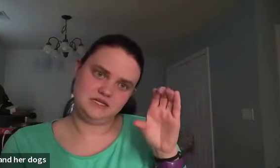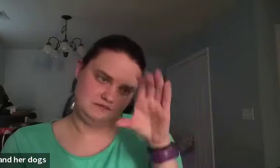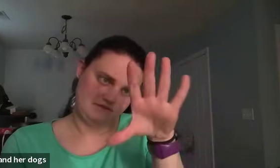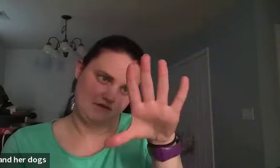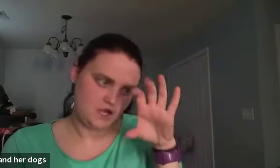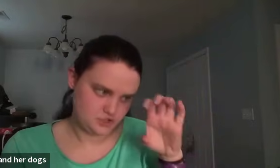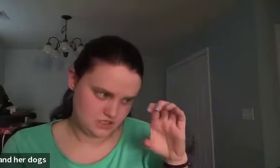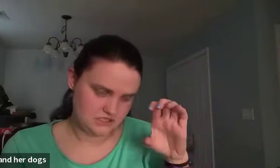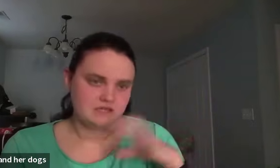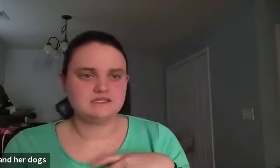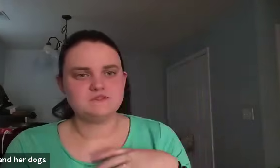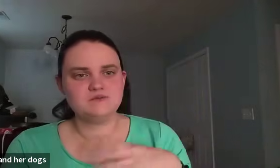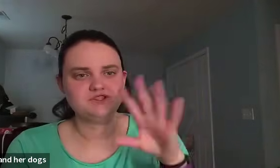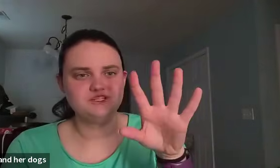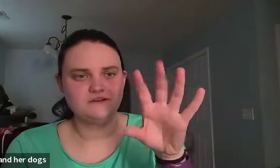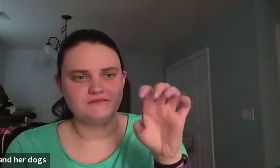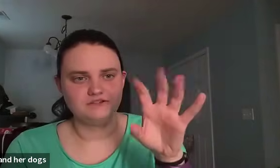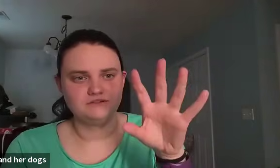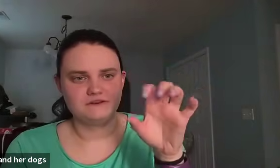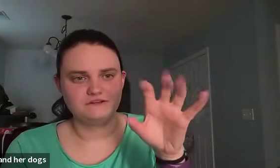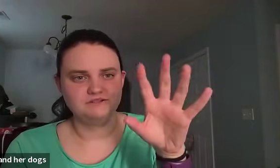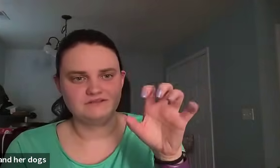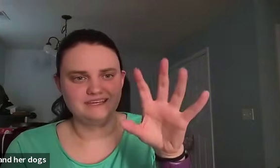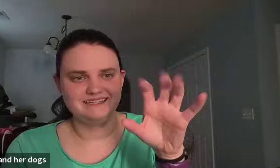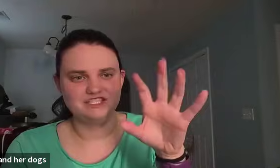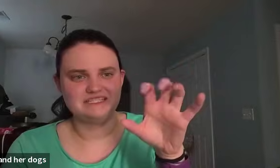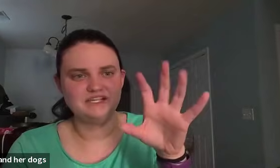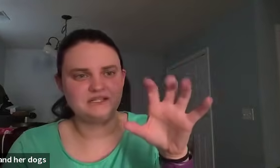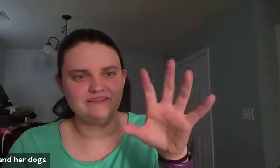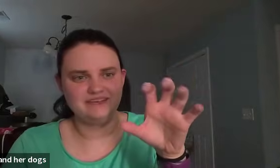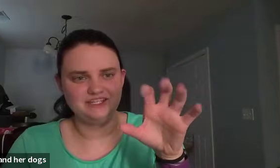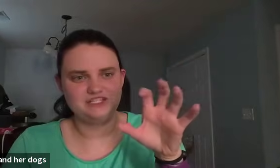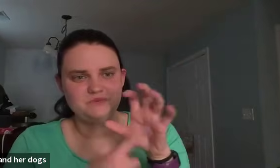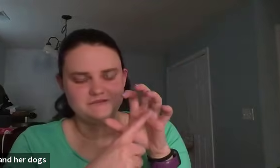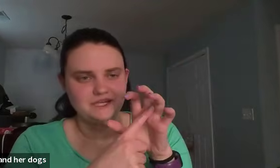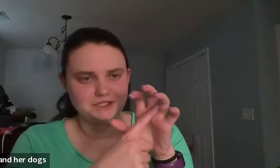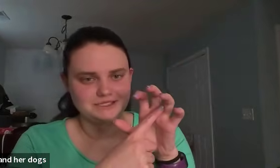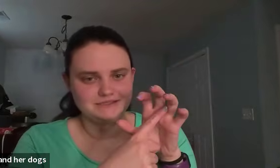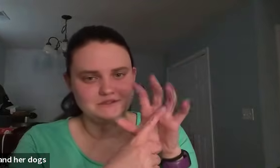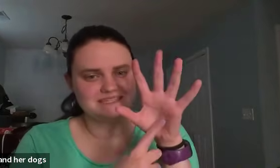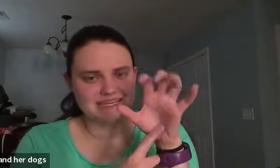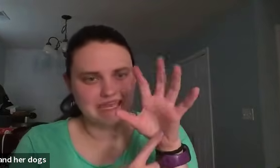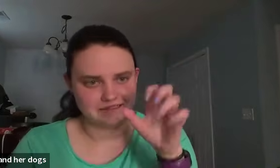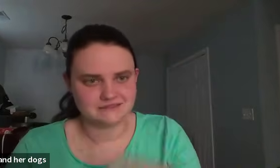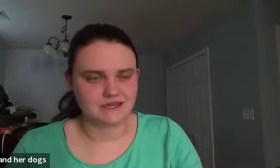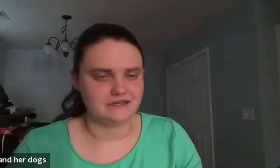500, 500. Sometimes you just go 500, 500. Like it's just literally like you just bend your fingers. So that's like can't kind of